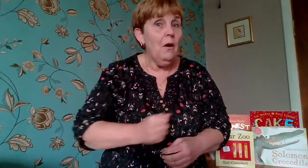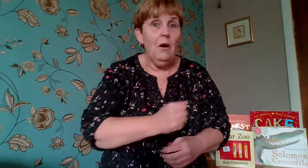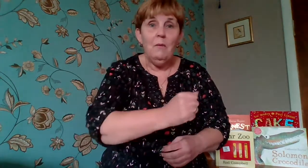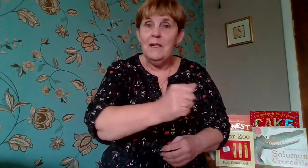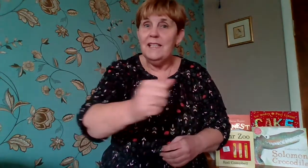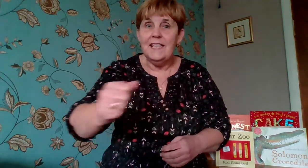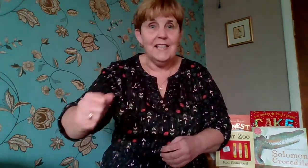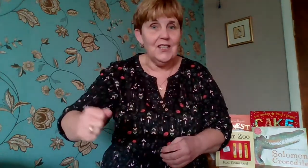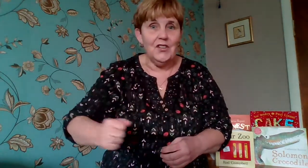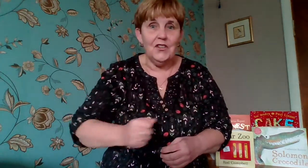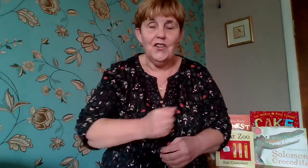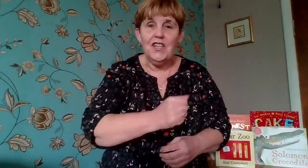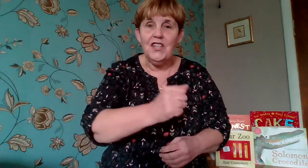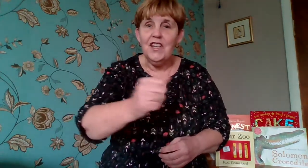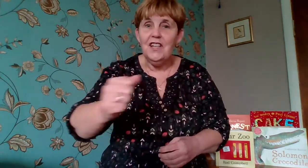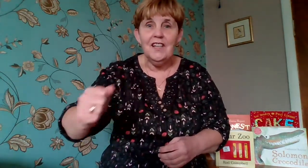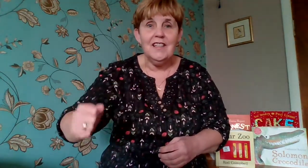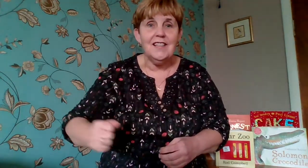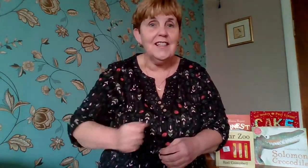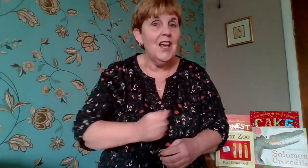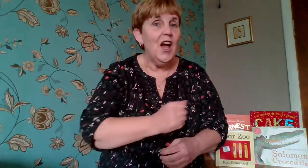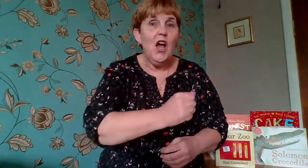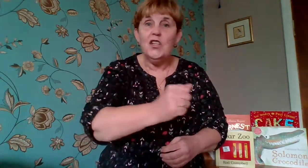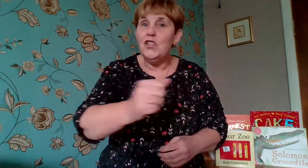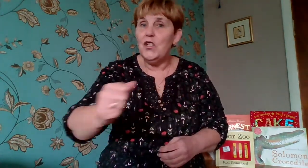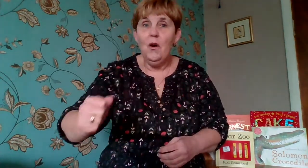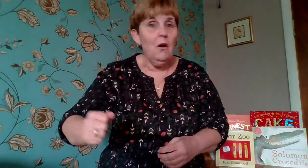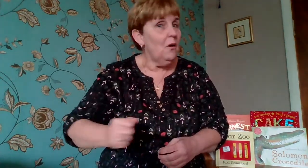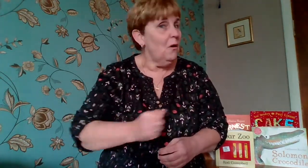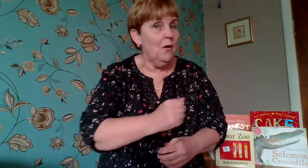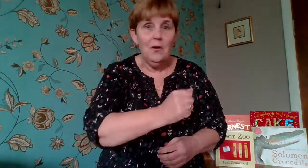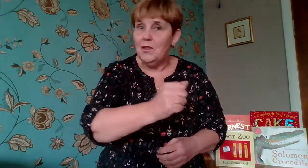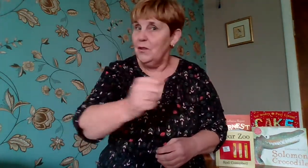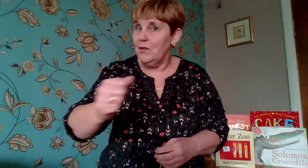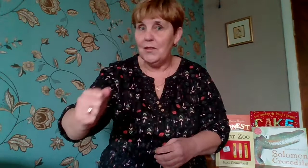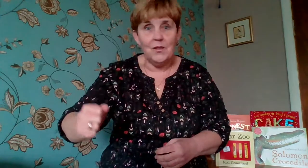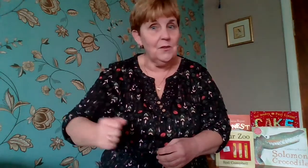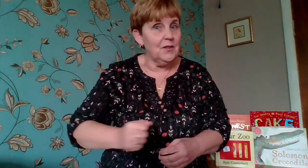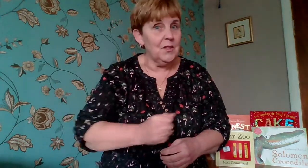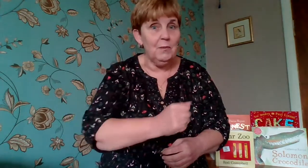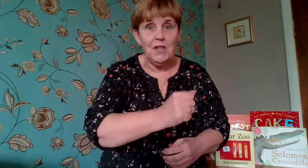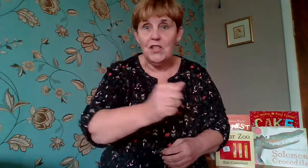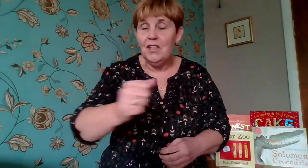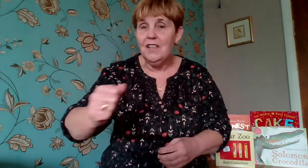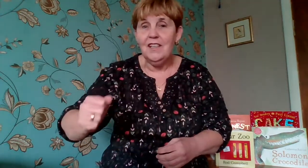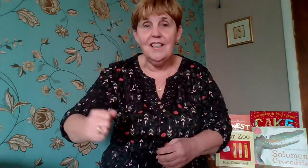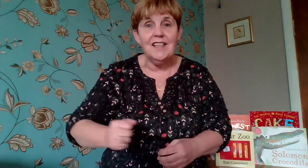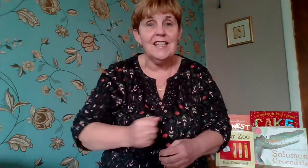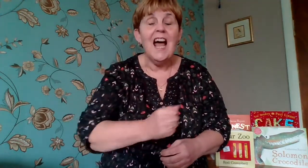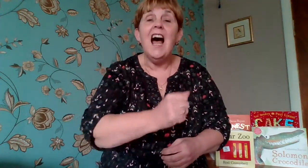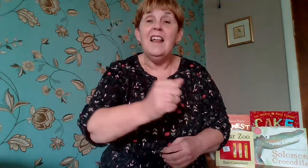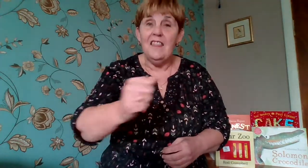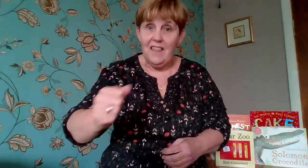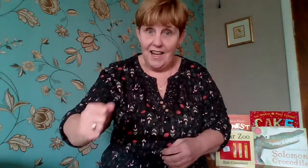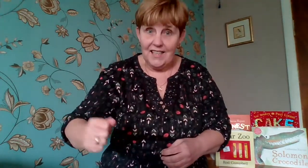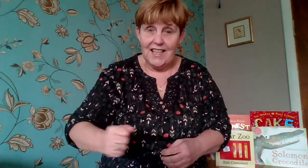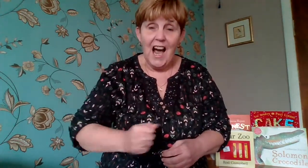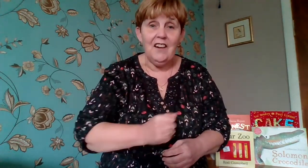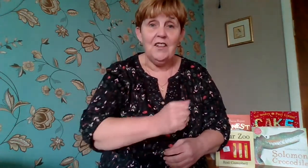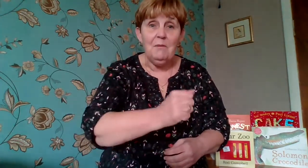Oh, missus, it's nutritious. Don't look so suspicious. That's how you